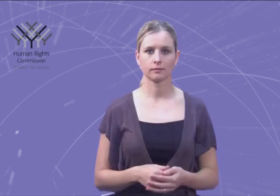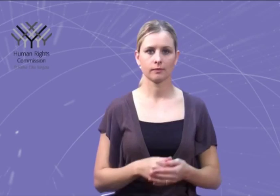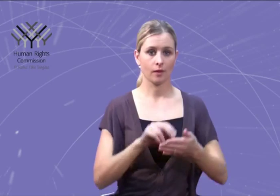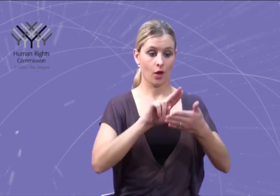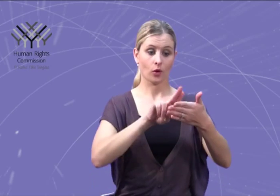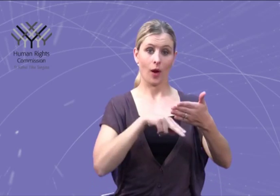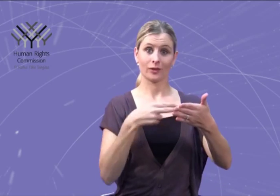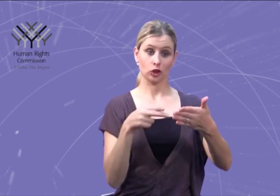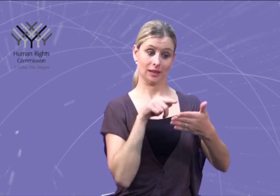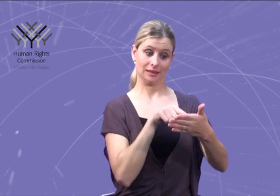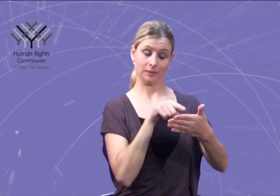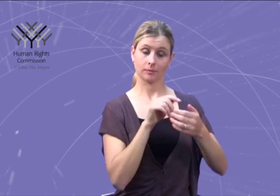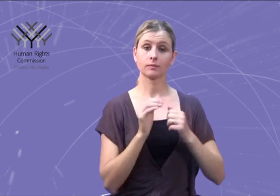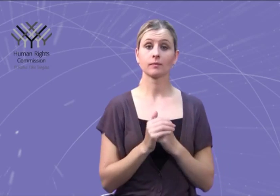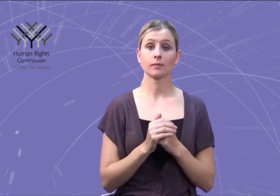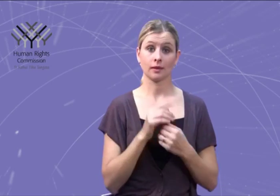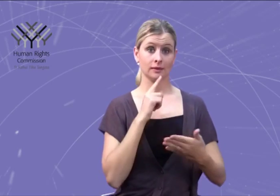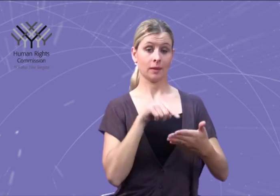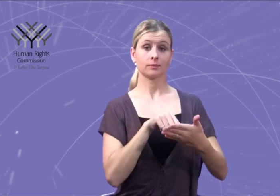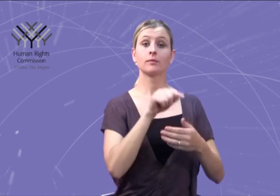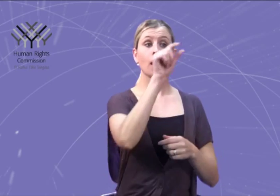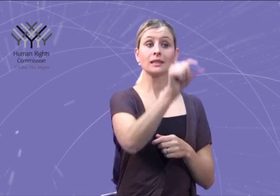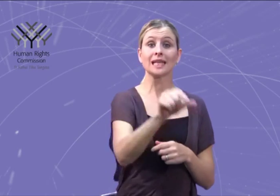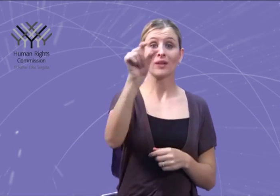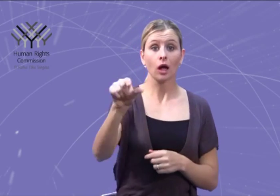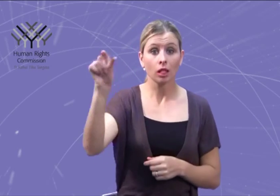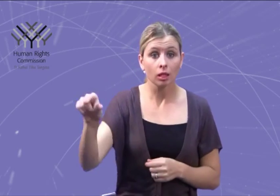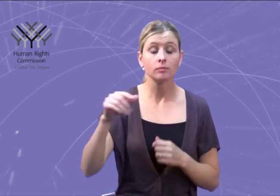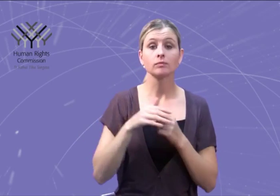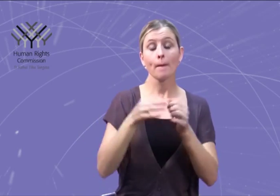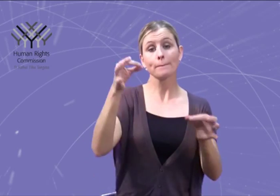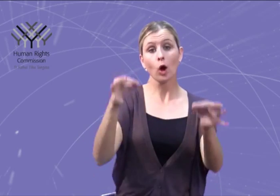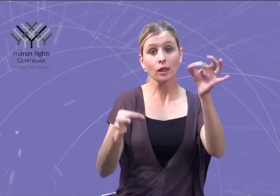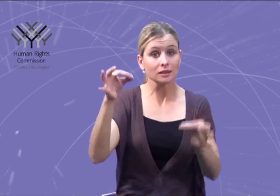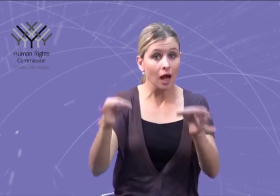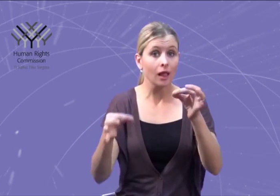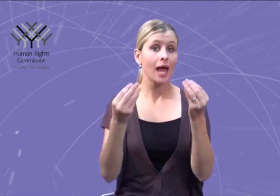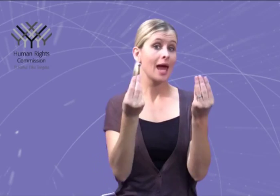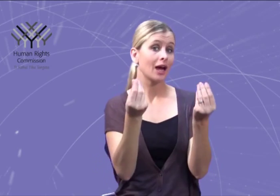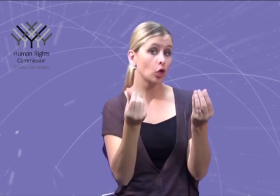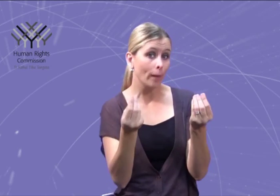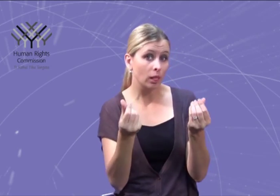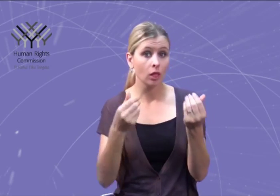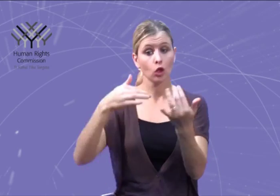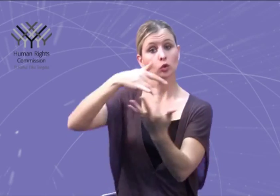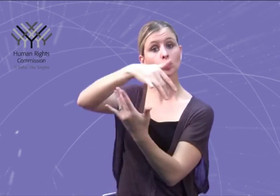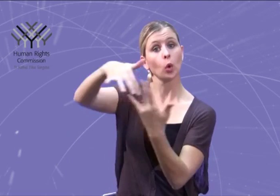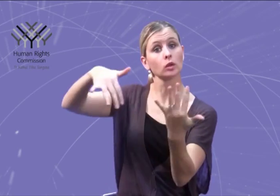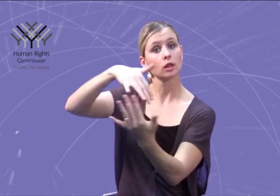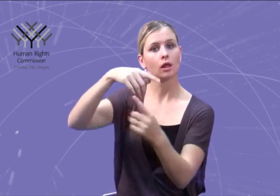What does the Disability Convention say? The convention aims to protect the civil,